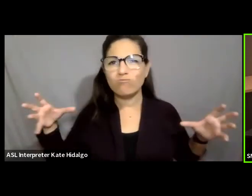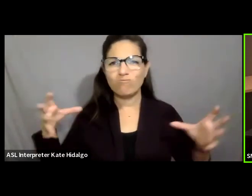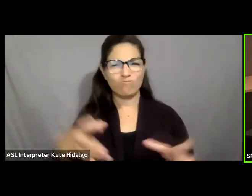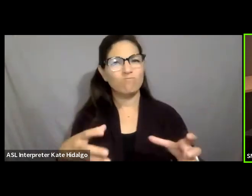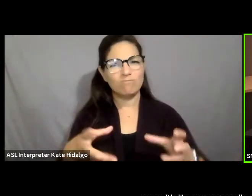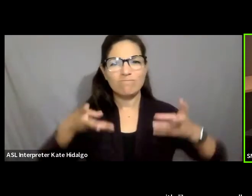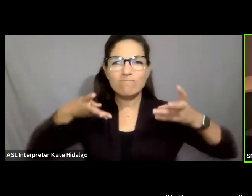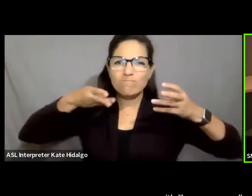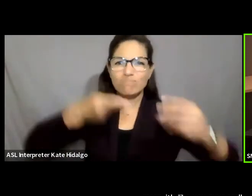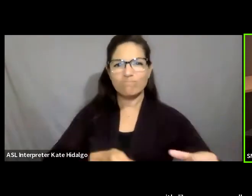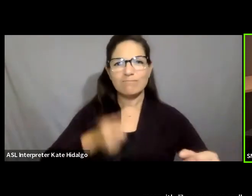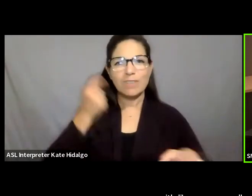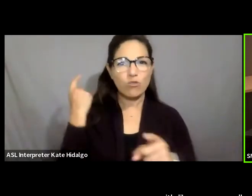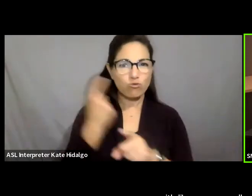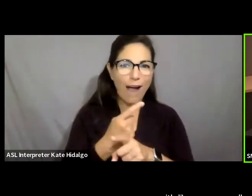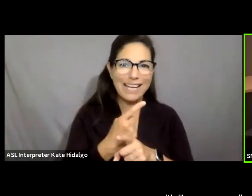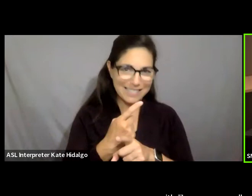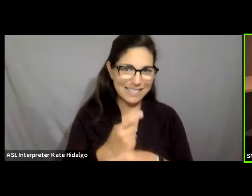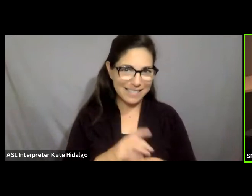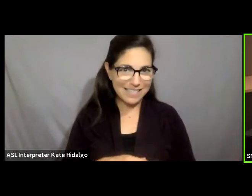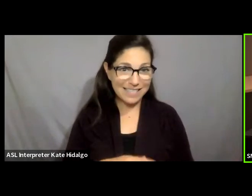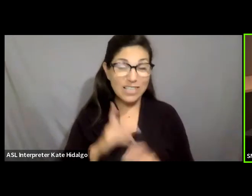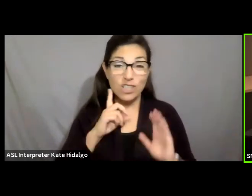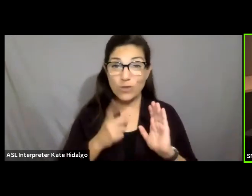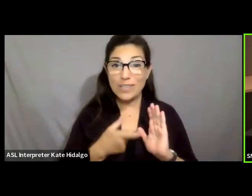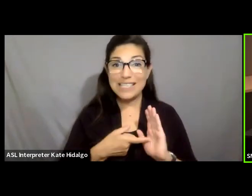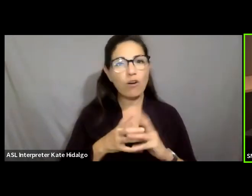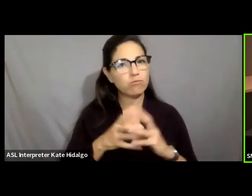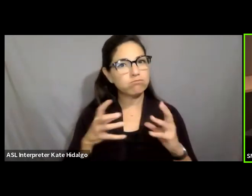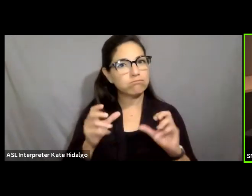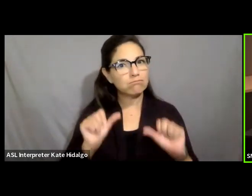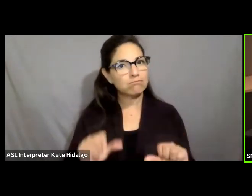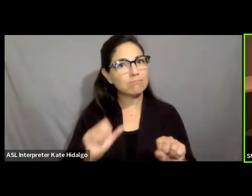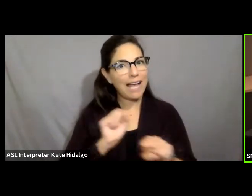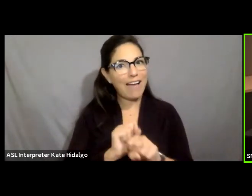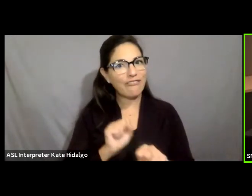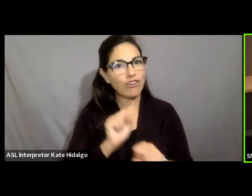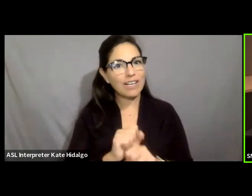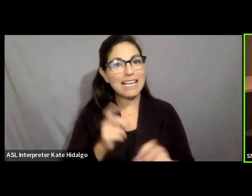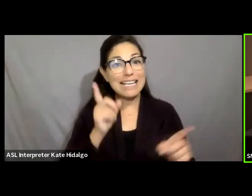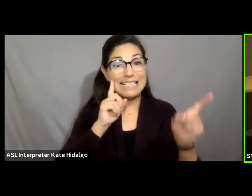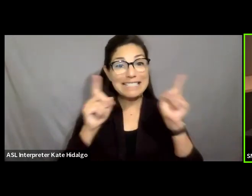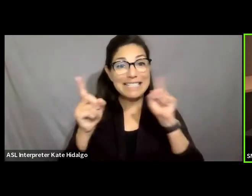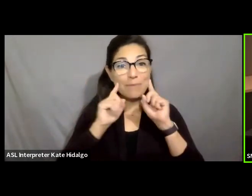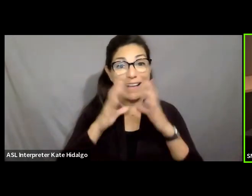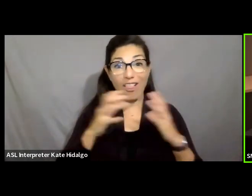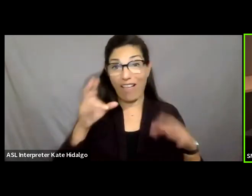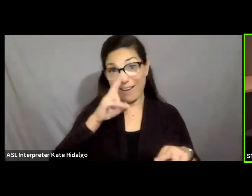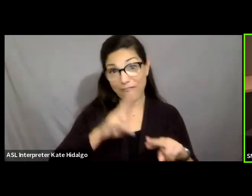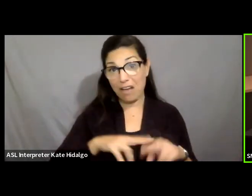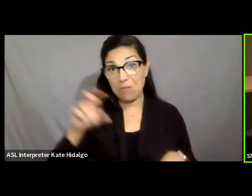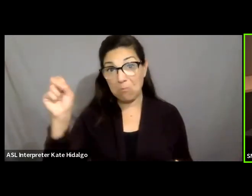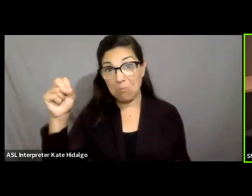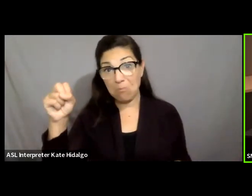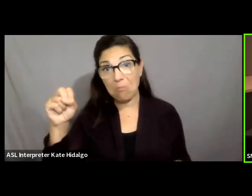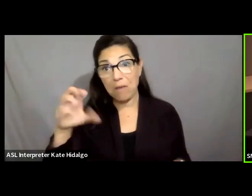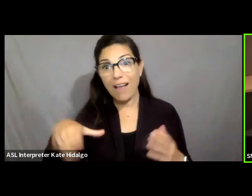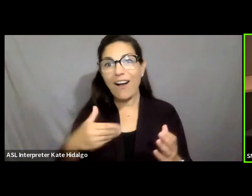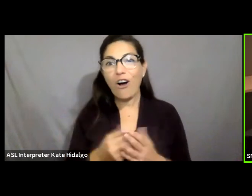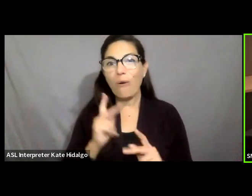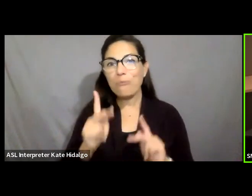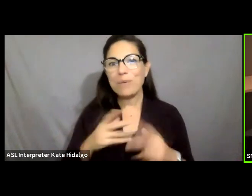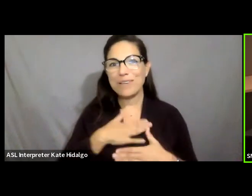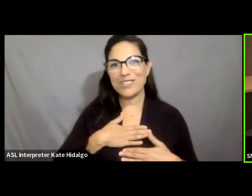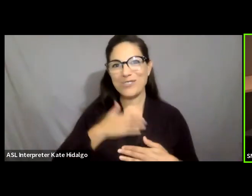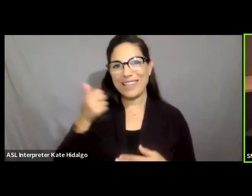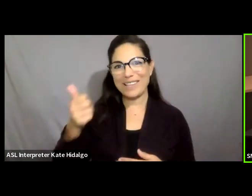right. And you could tell there was a lot of effort. Now, it sounded like a lot of fun and everybody enjoyed